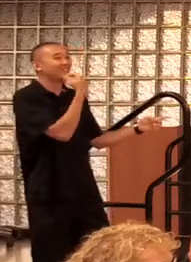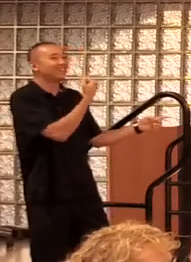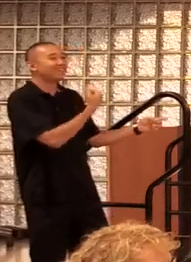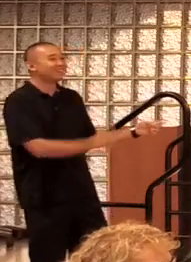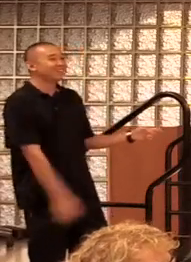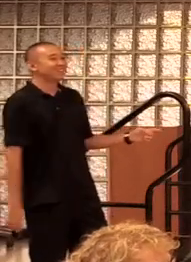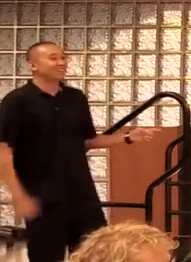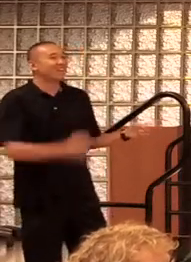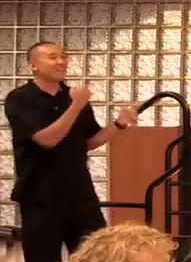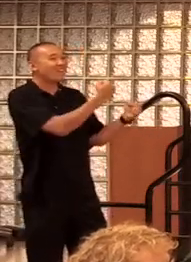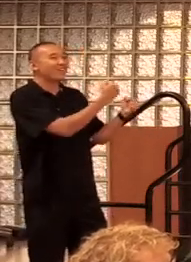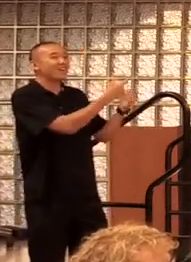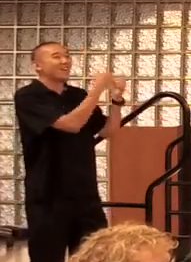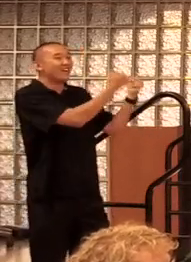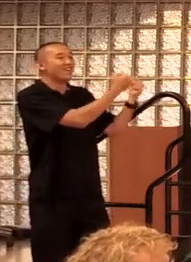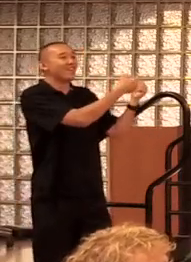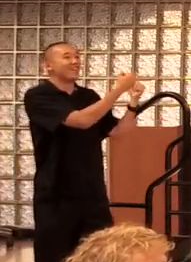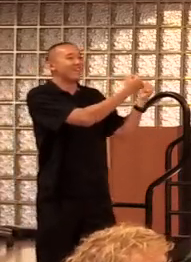hold your noise, Susie.